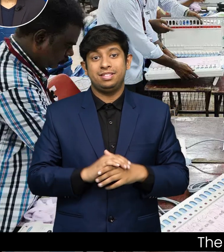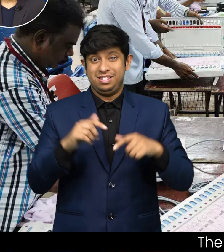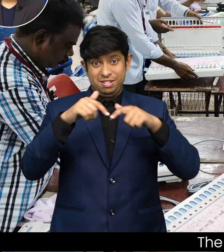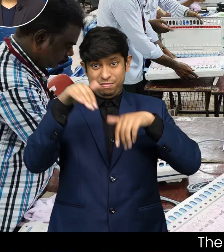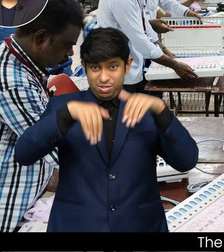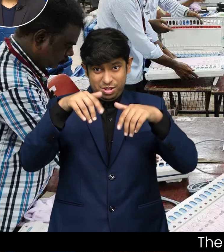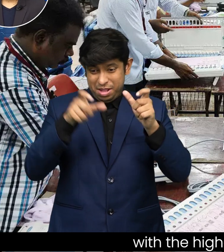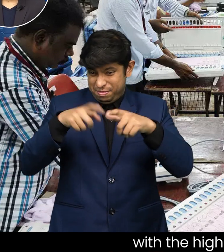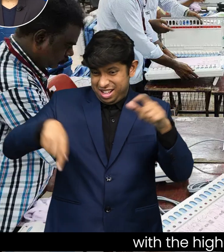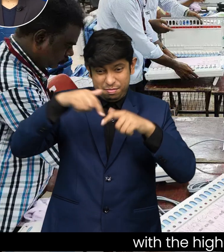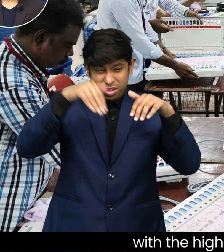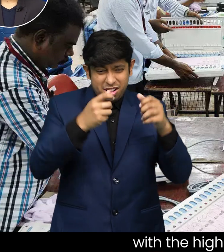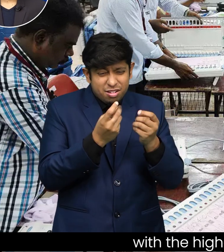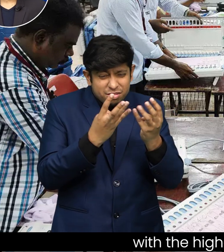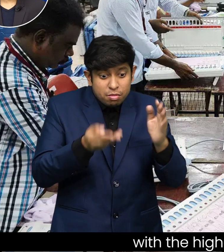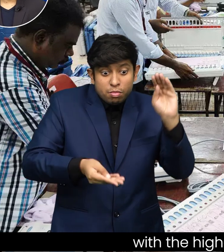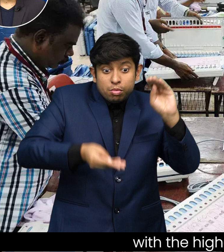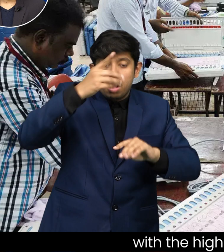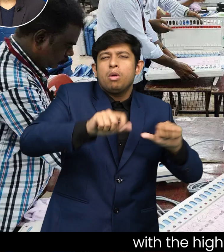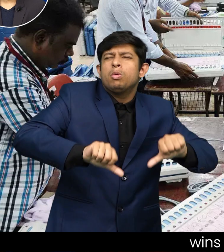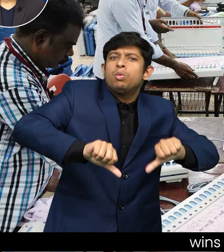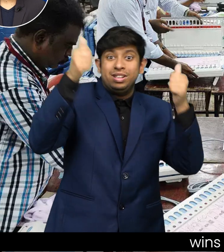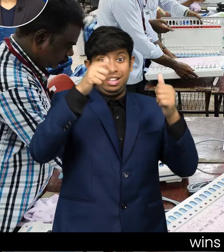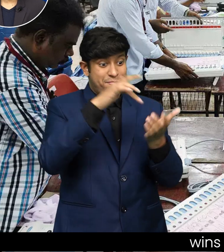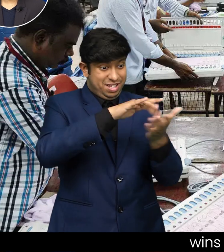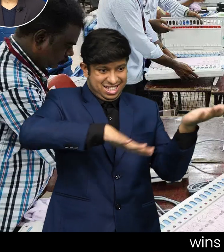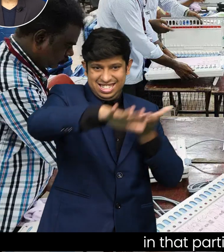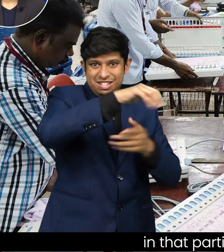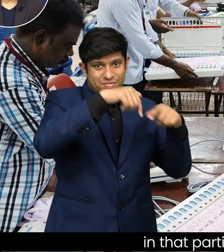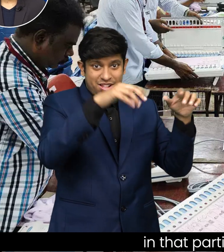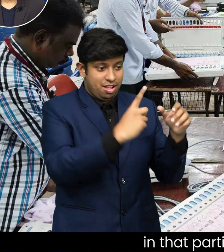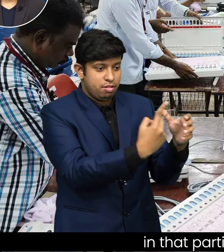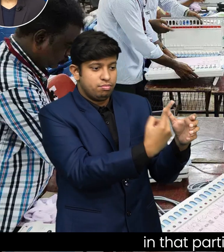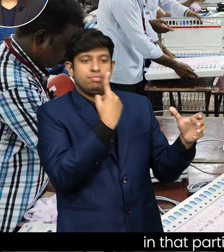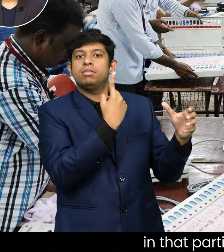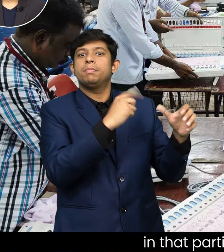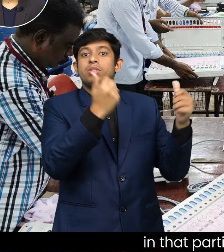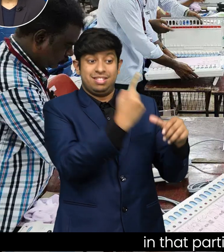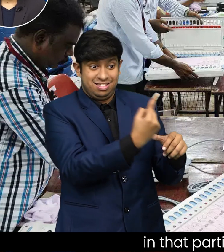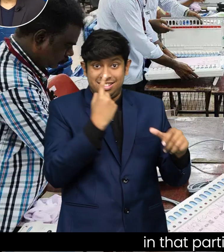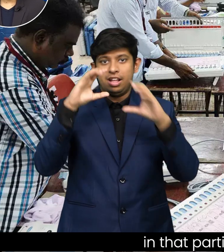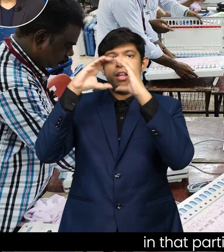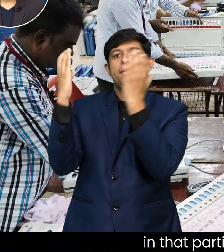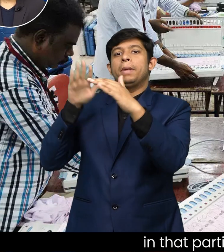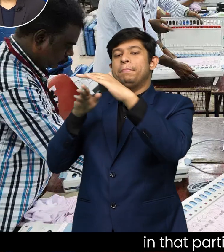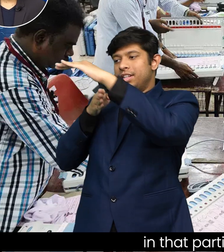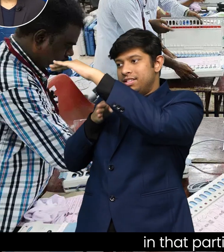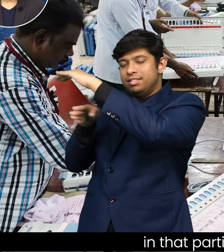The candidate with the highest number of votes wins the election in that particular